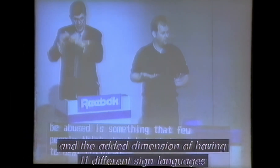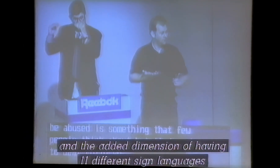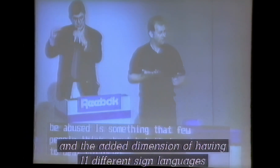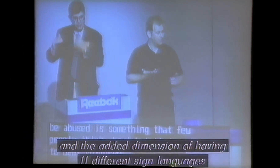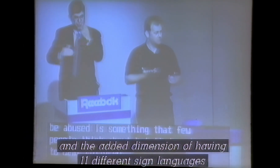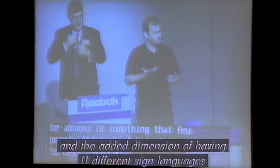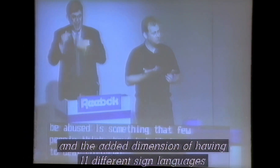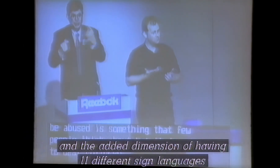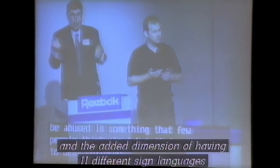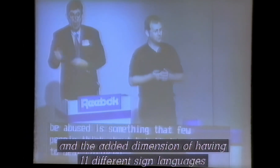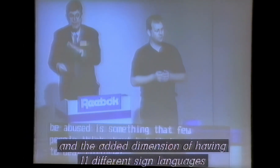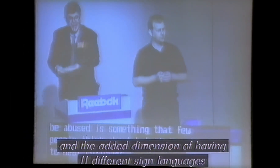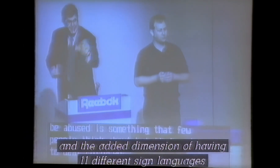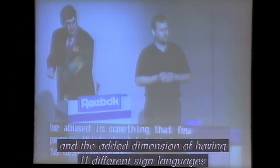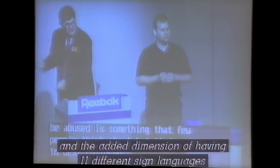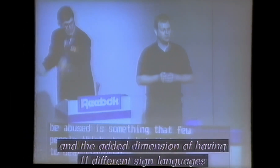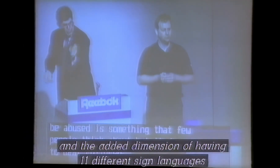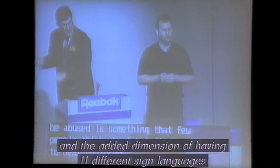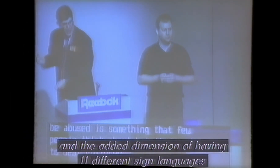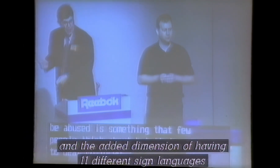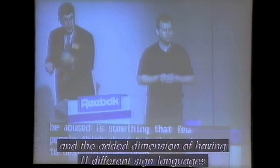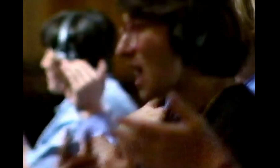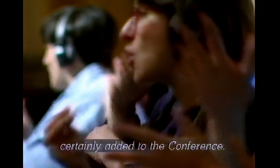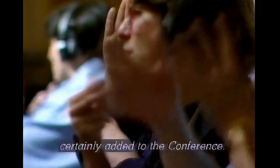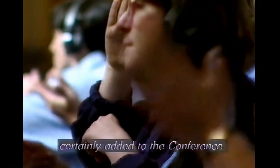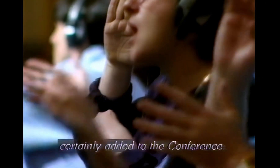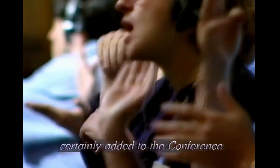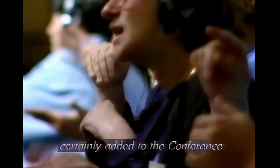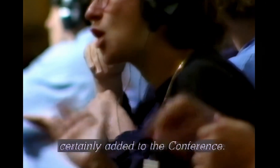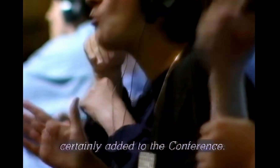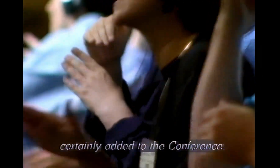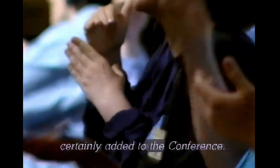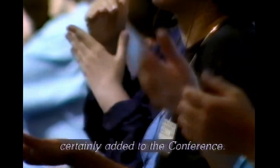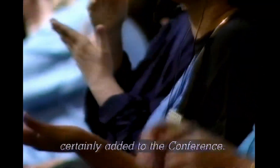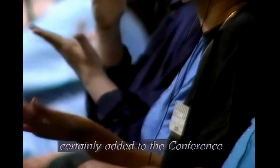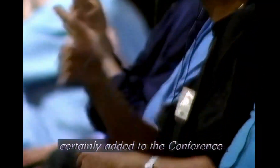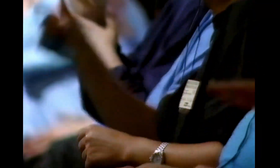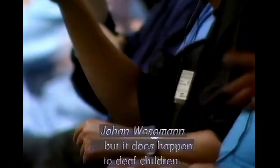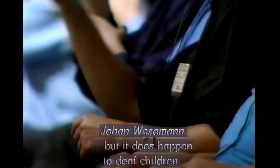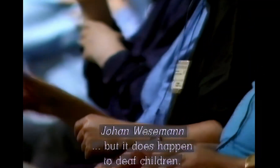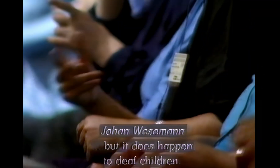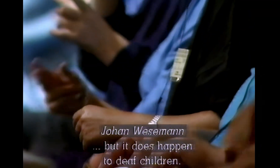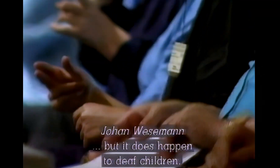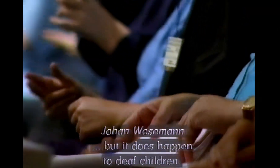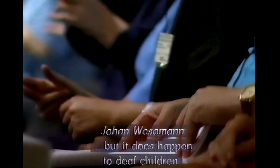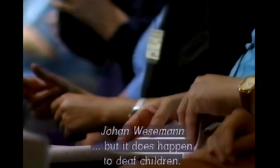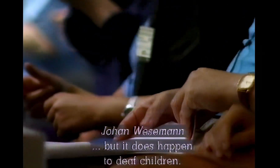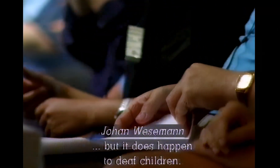11 different sign languages certainly added to the conference. It's something few people think about, but it does happen to deaf